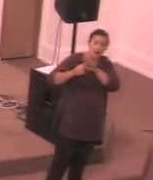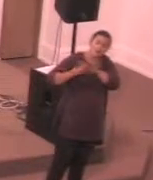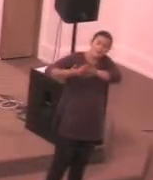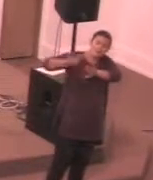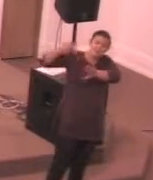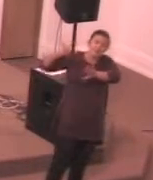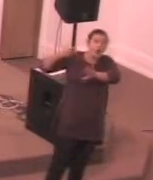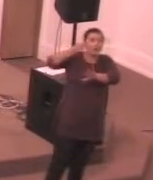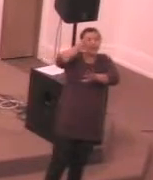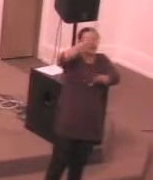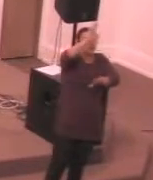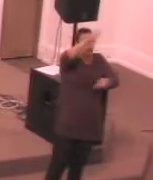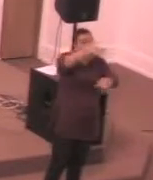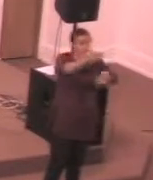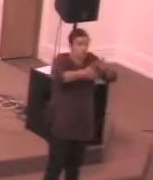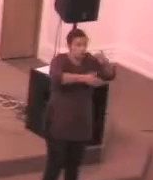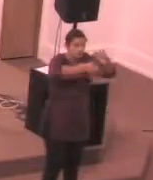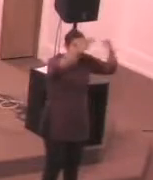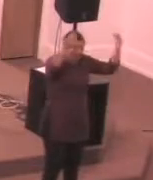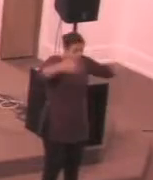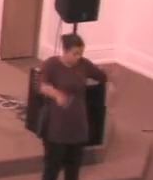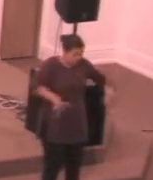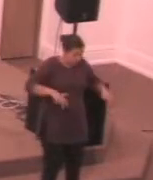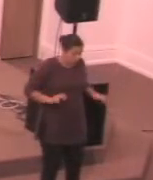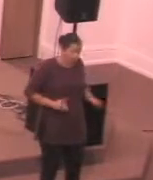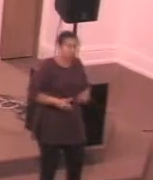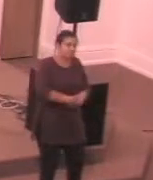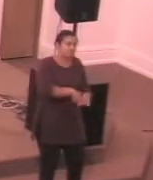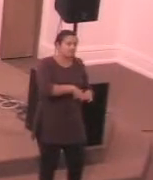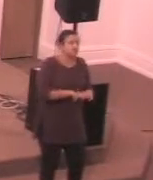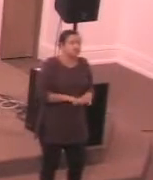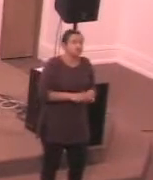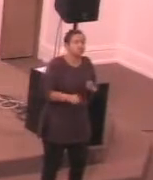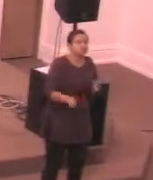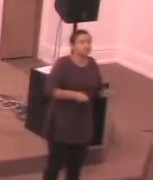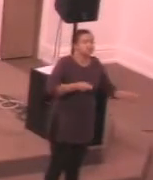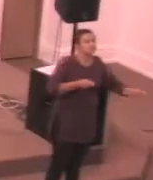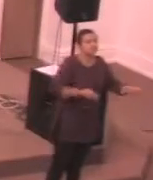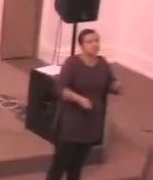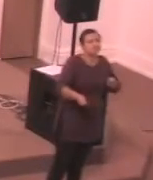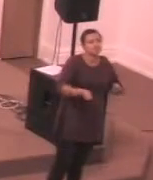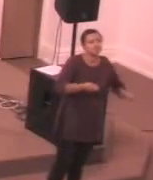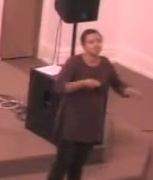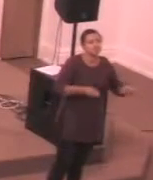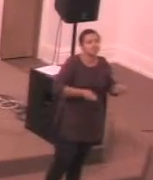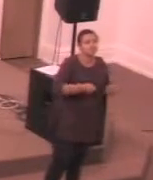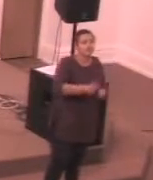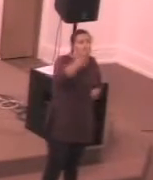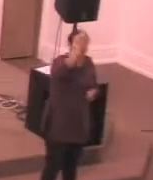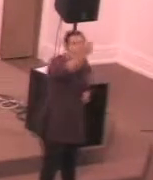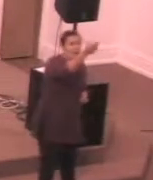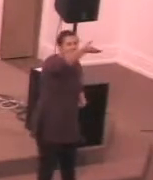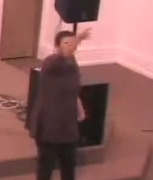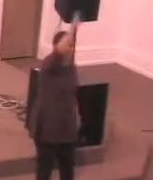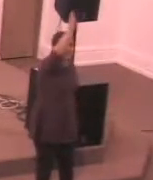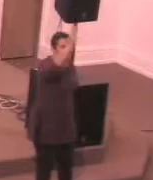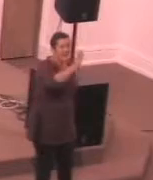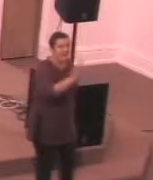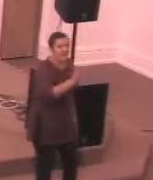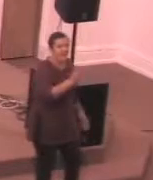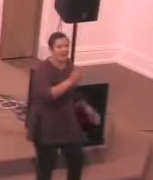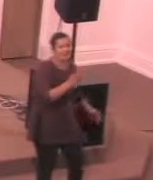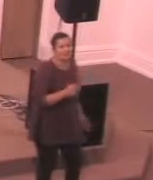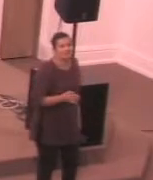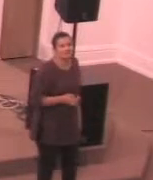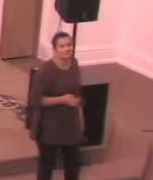time began, you were on your throne. You are God